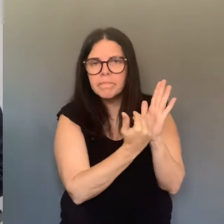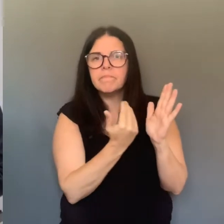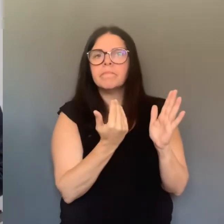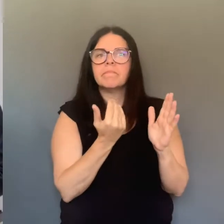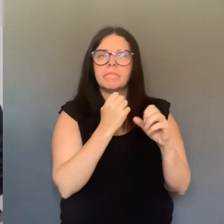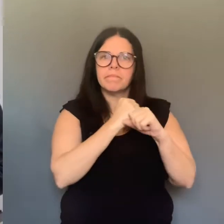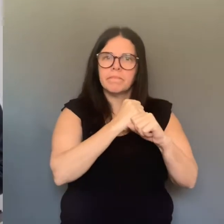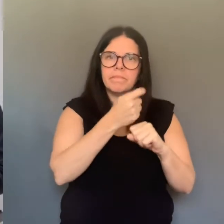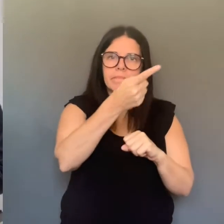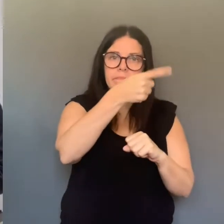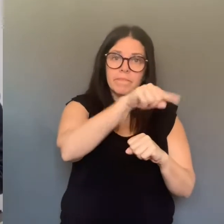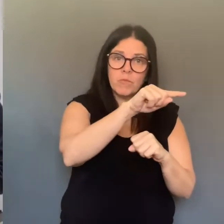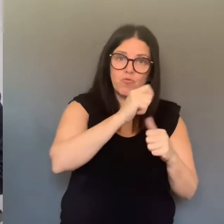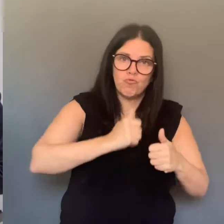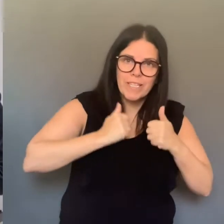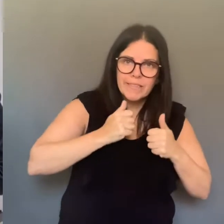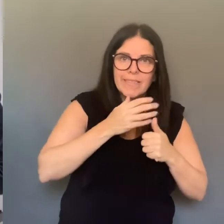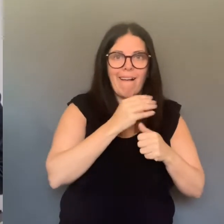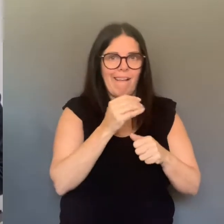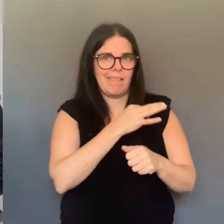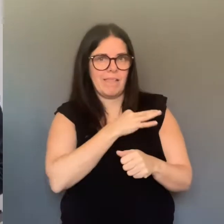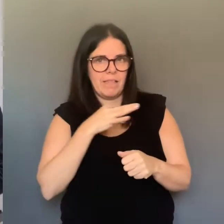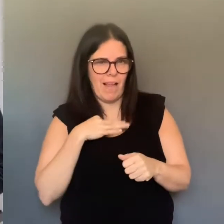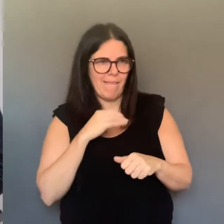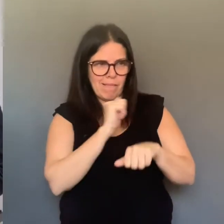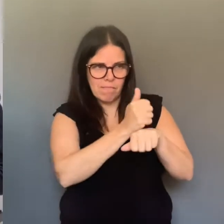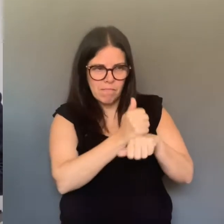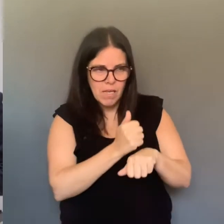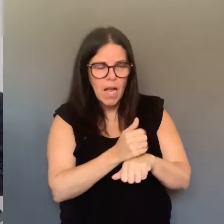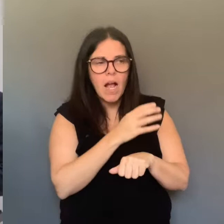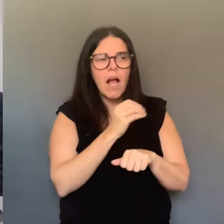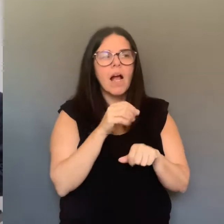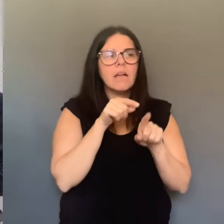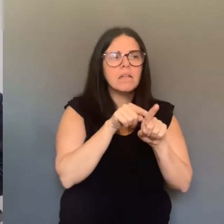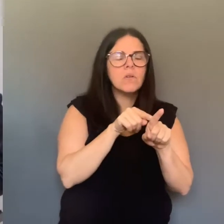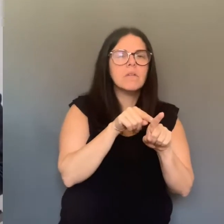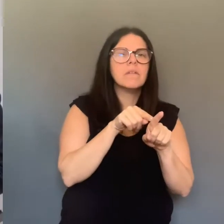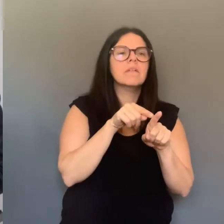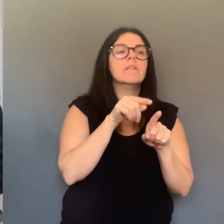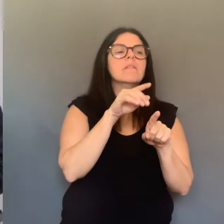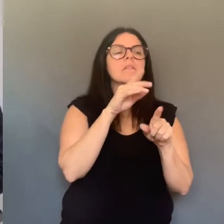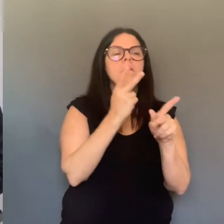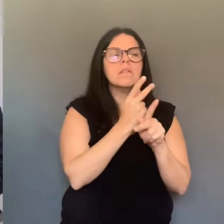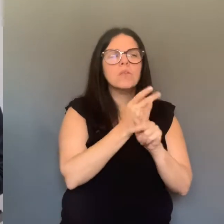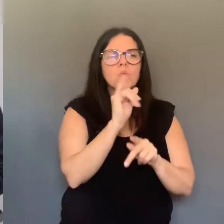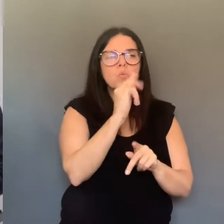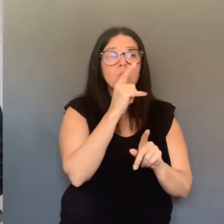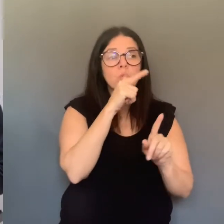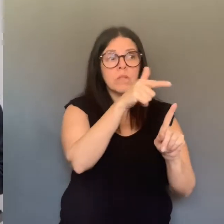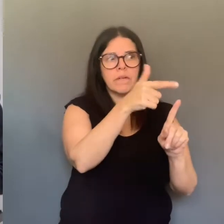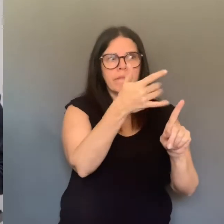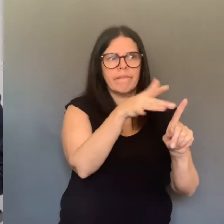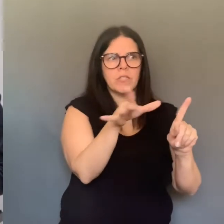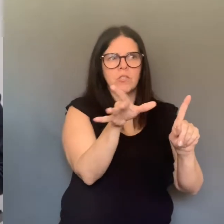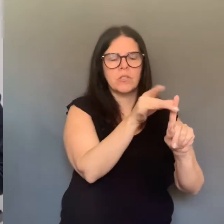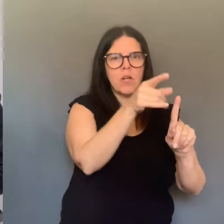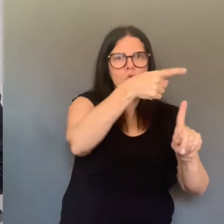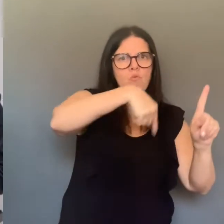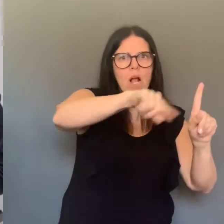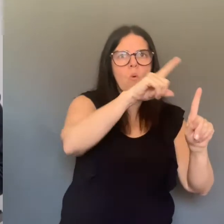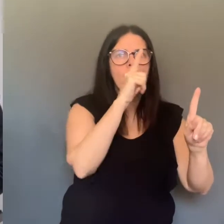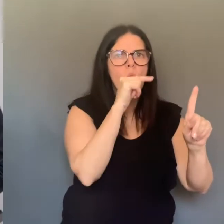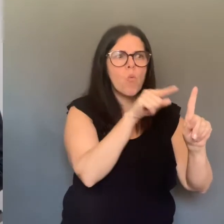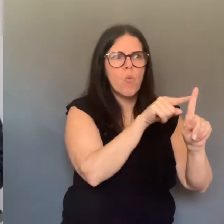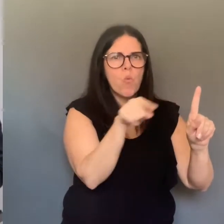staff is in place, and identifying who is classified as close contacts and what the recommendations for them, and others who